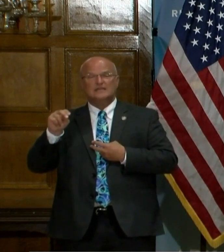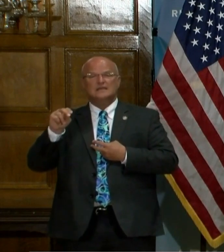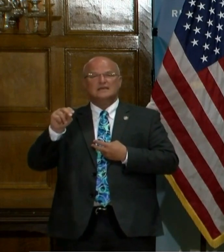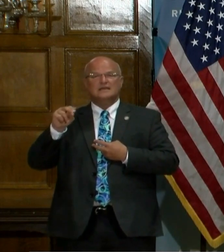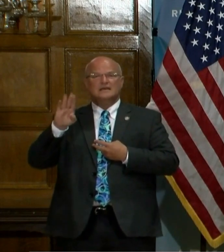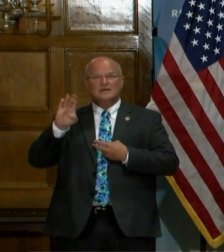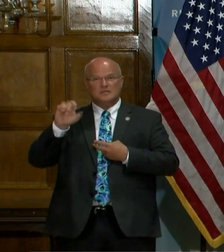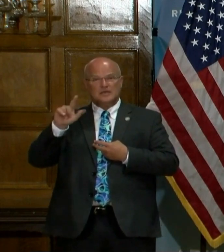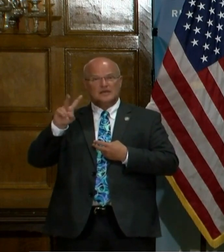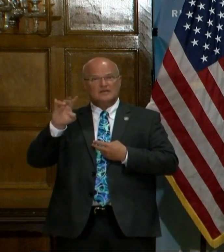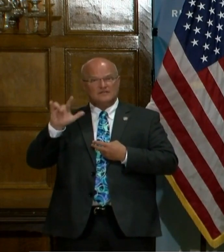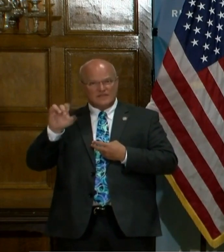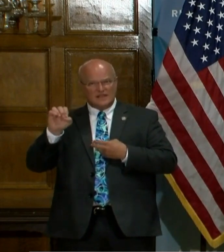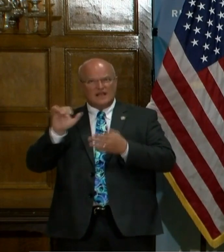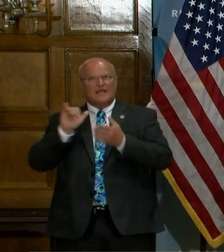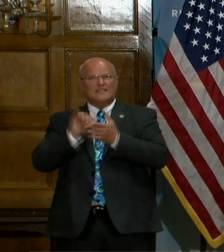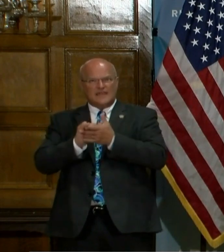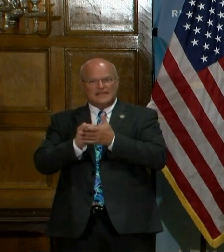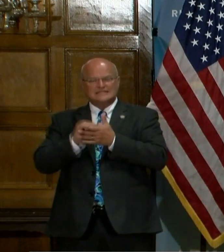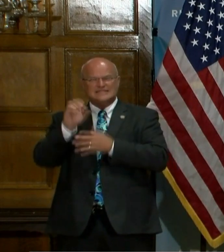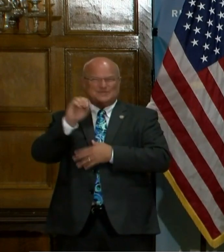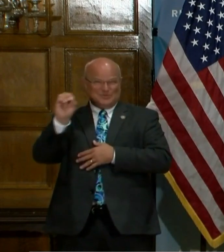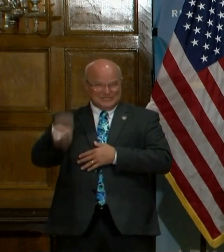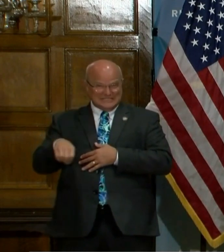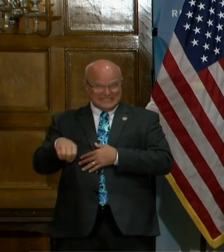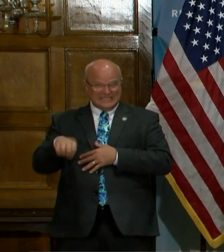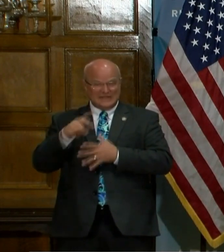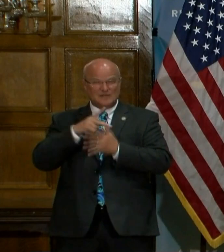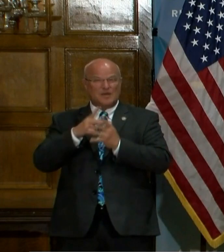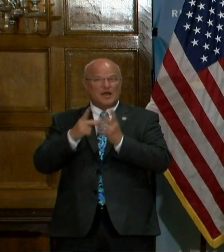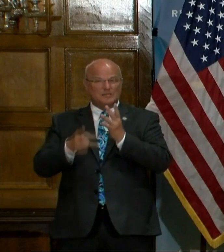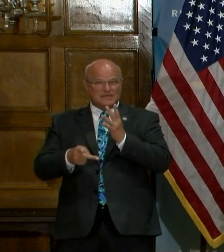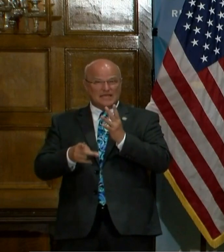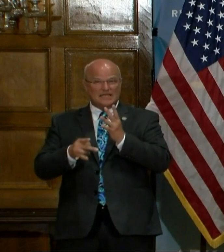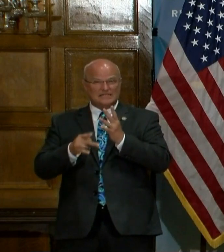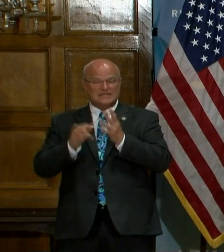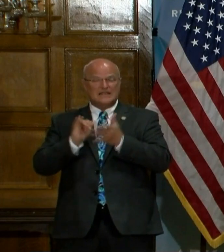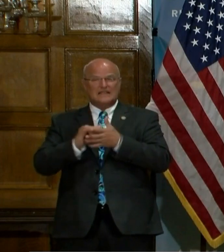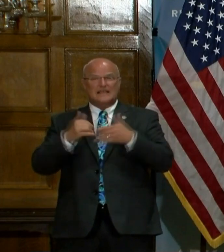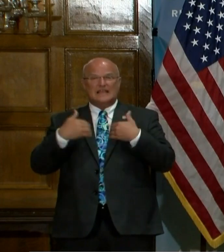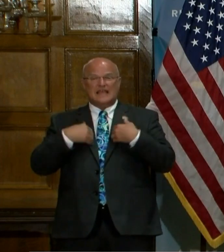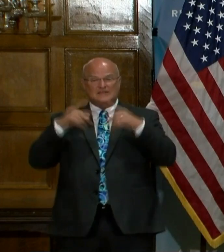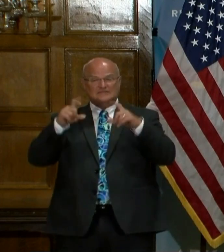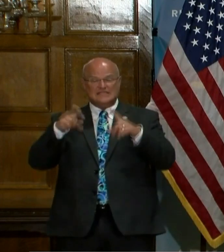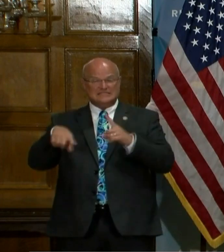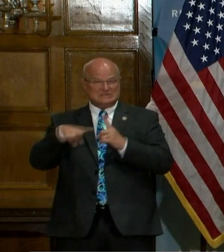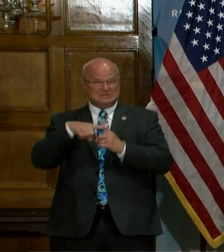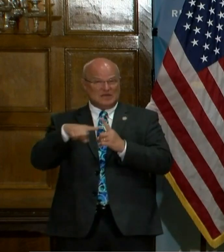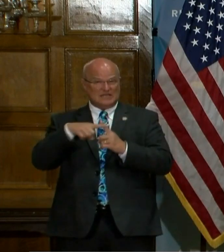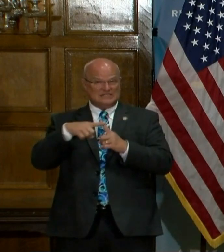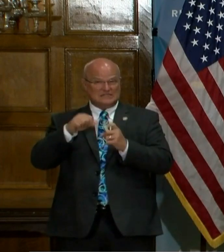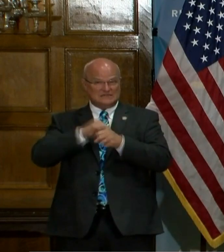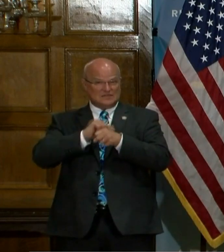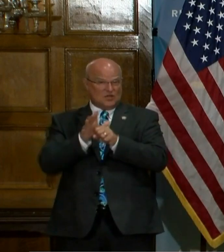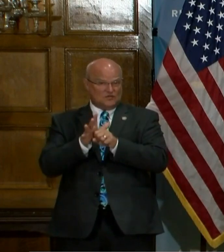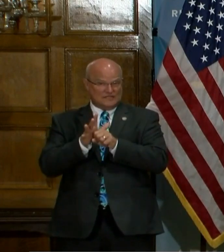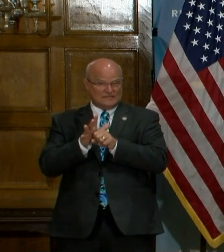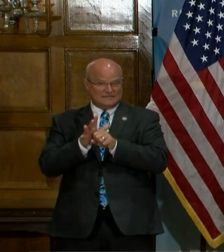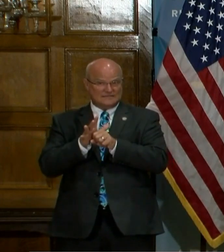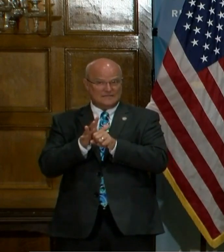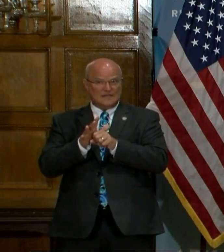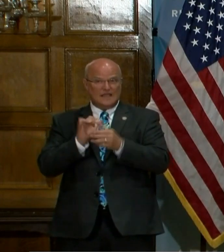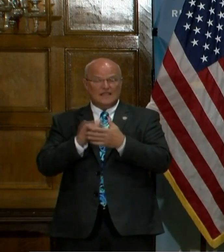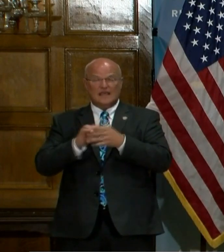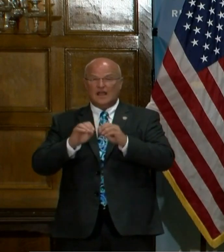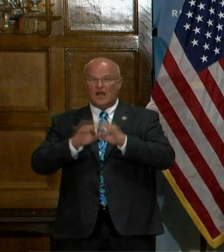top cities in terms of percent of their population that have tested positive for COVID,